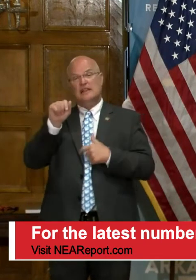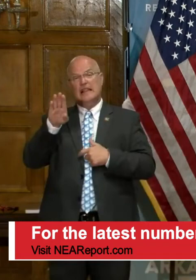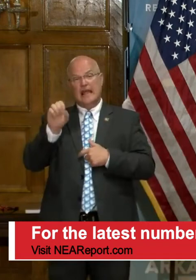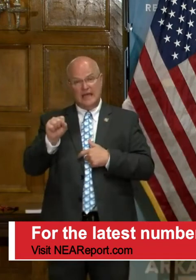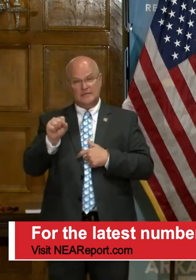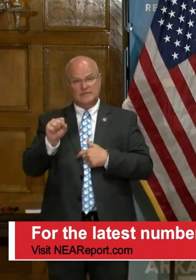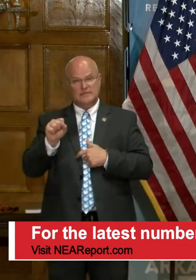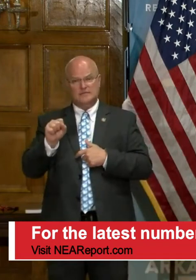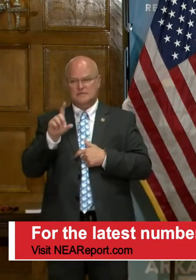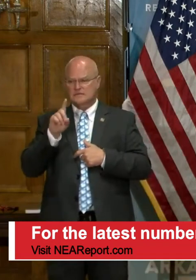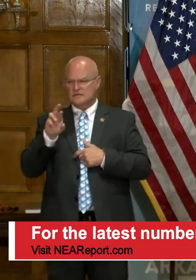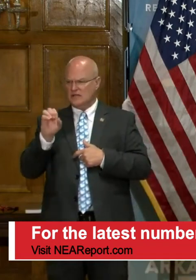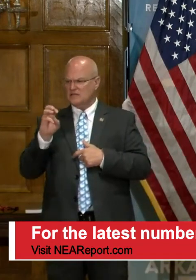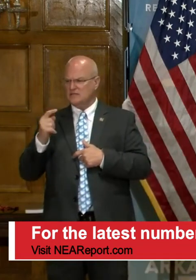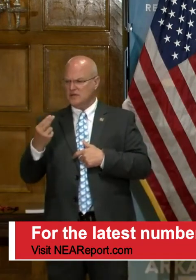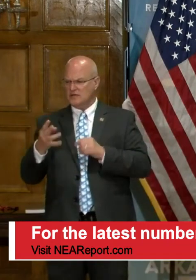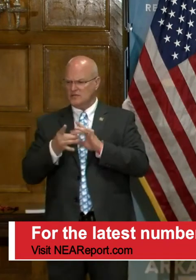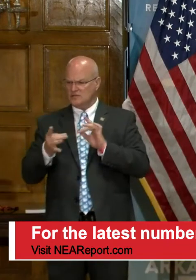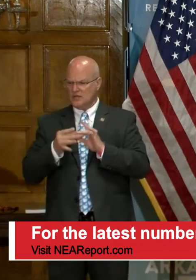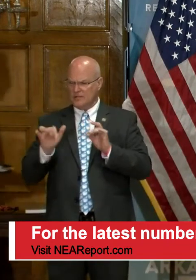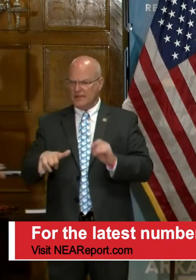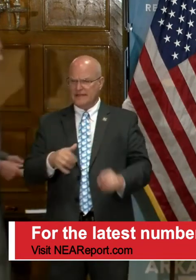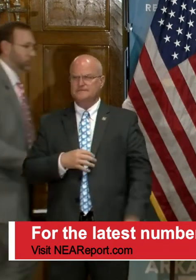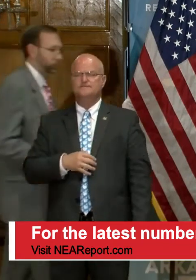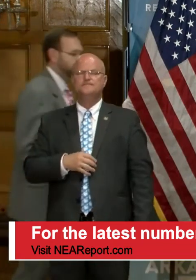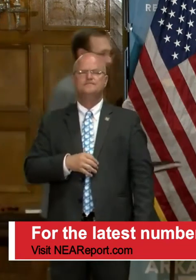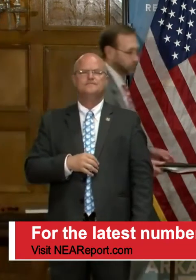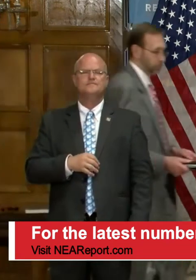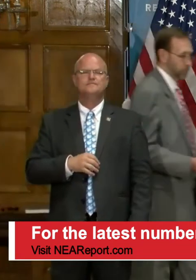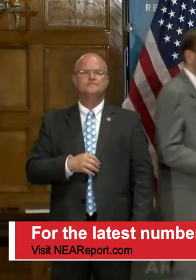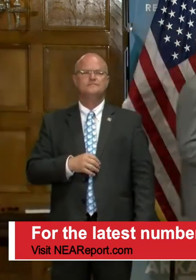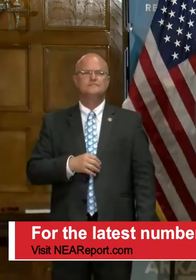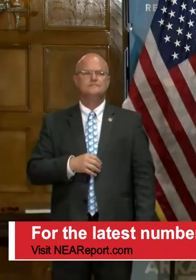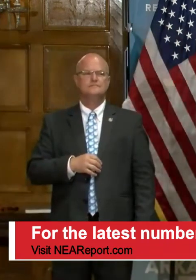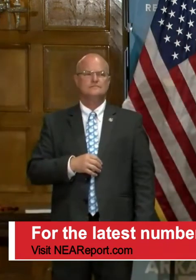state. Dr. Smith, did you have anything to add to that?